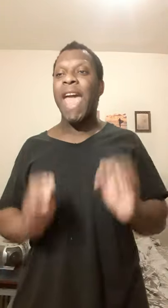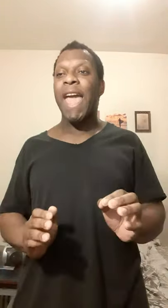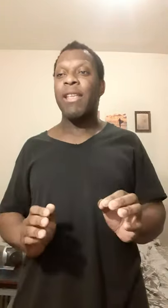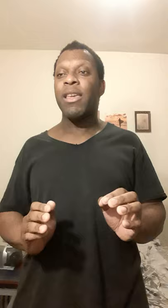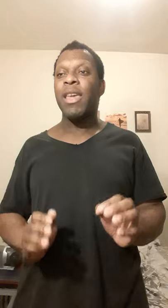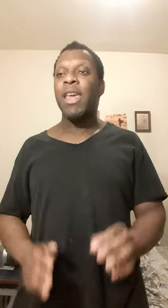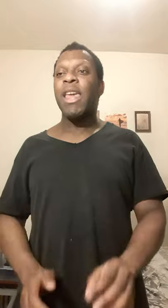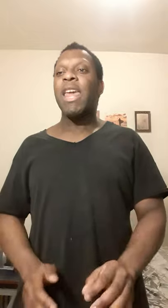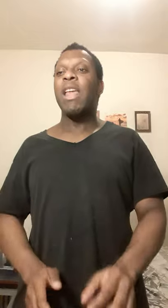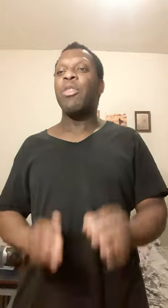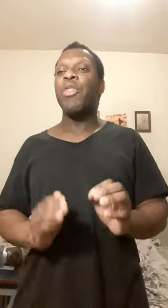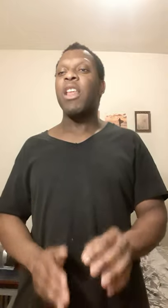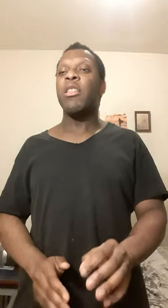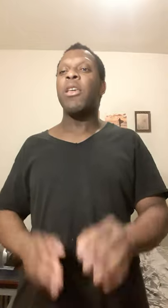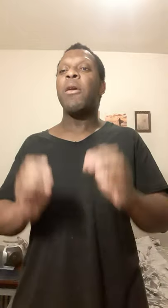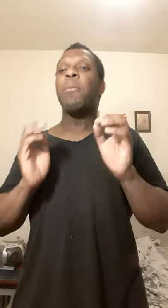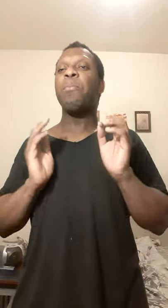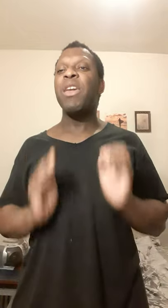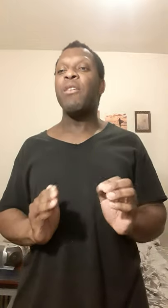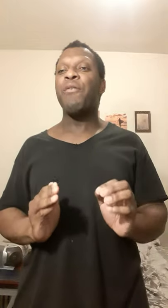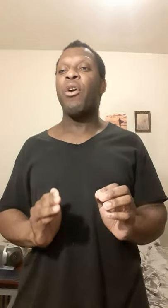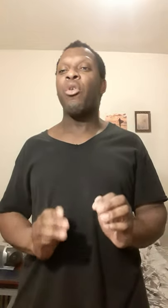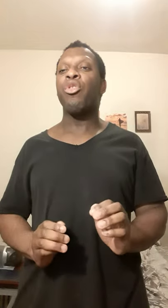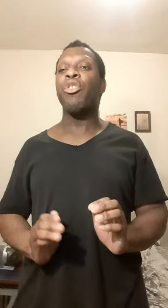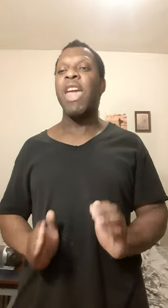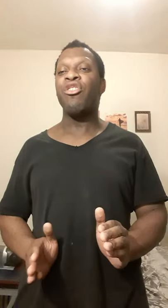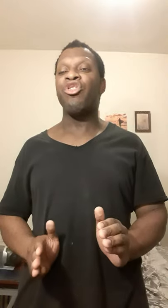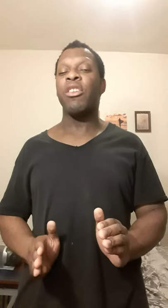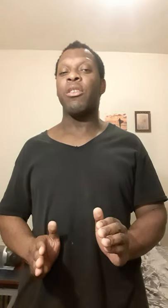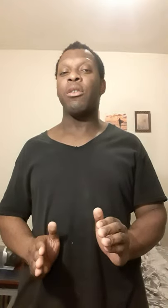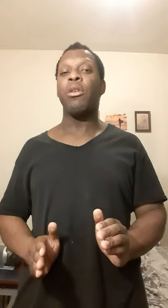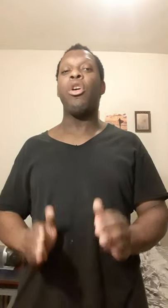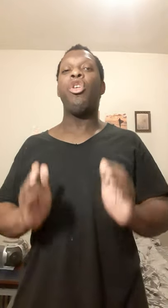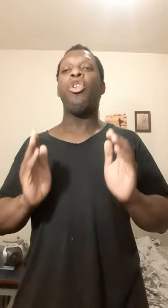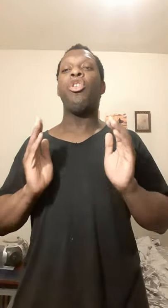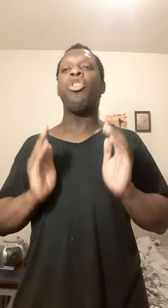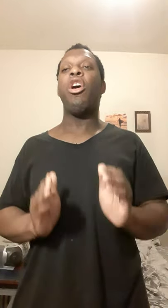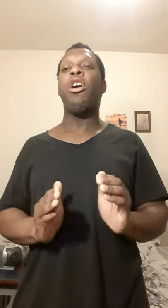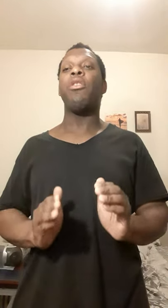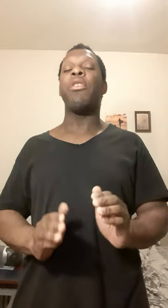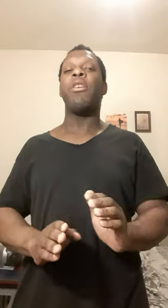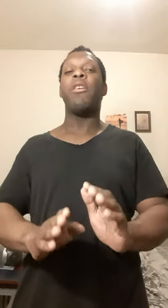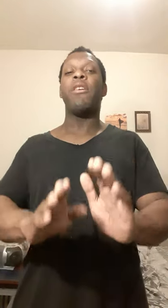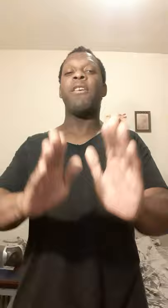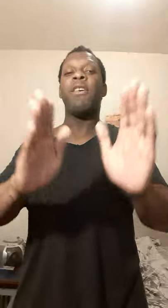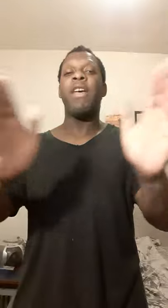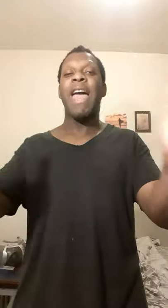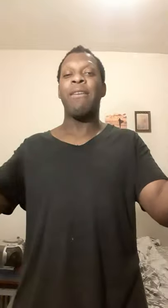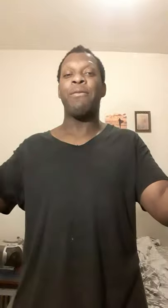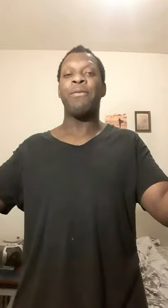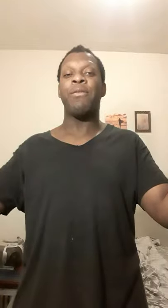can in this beautiful creation called life.